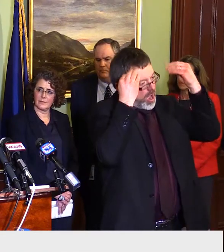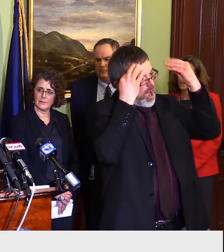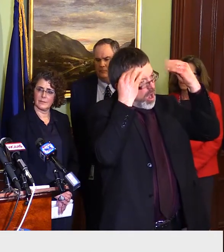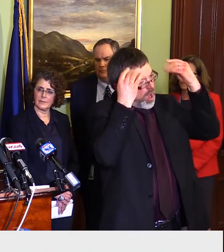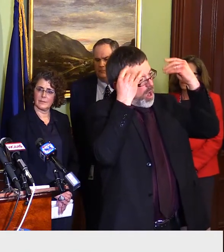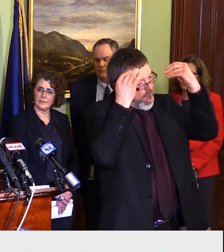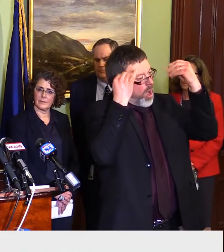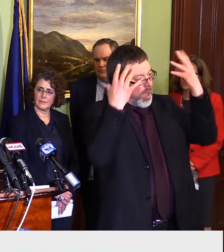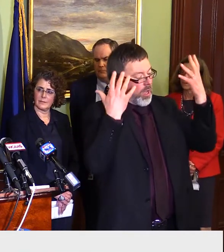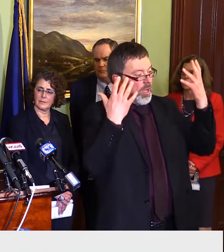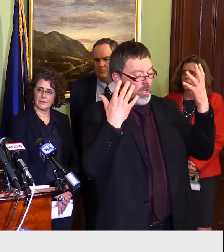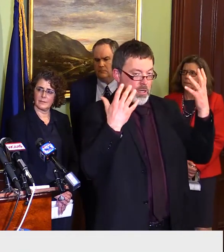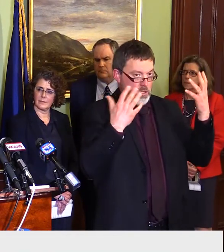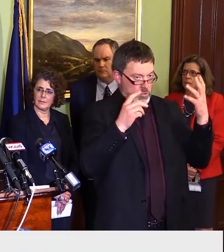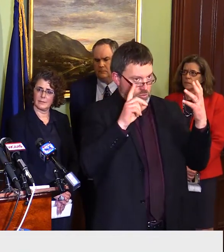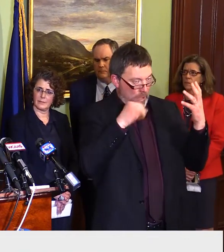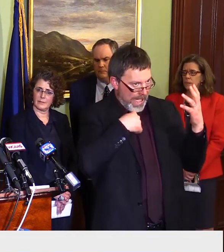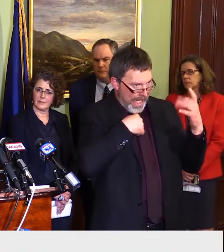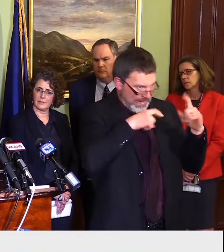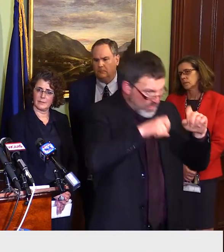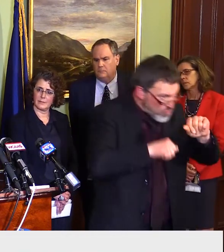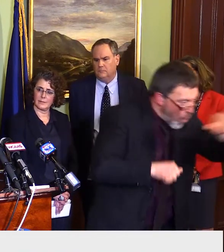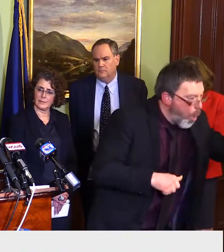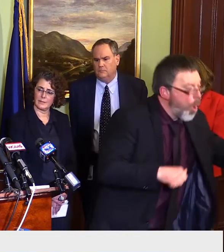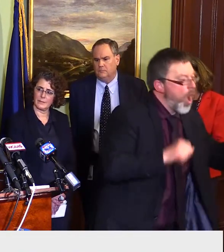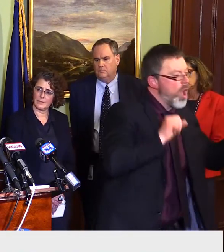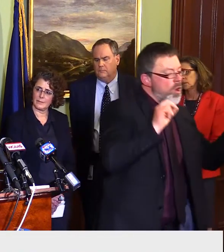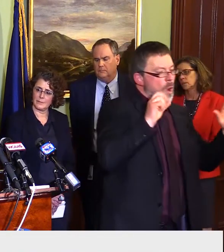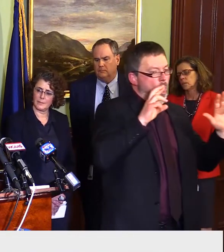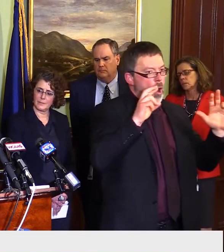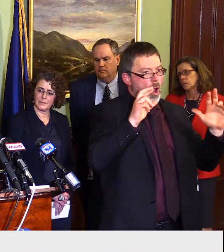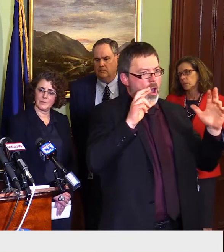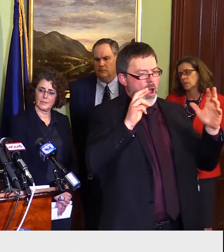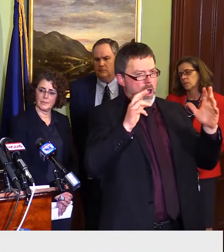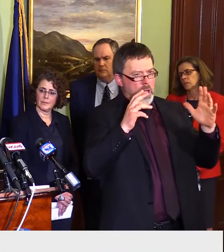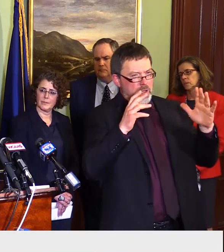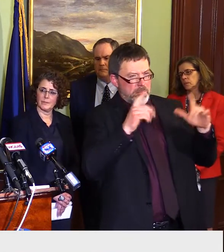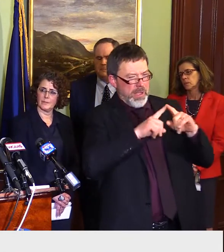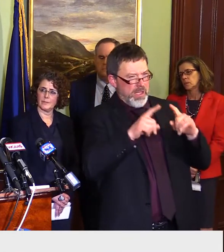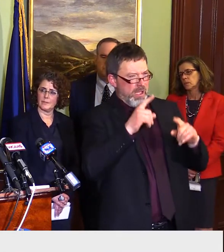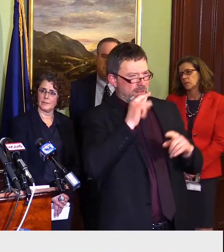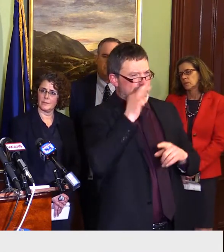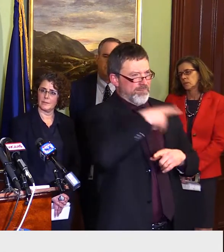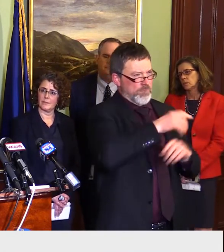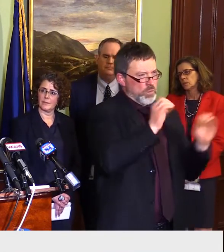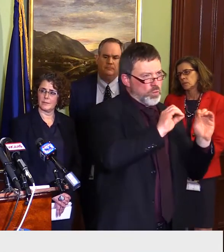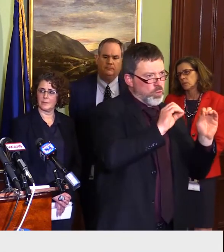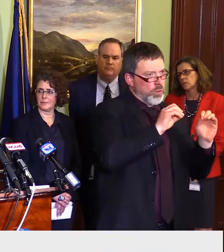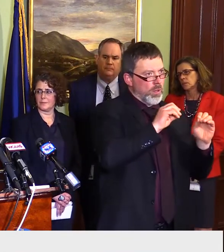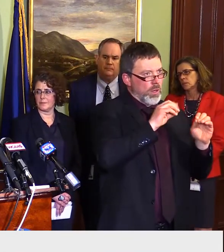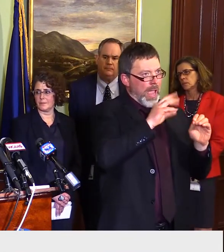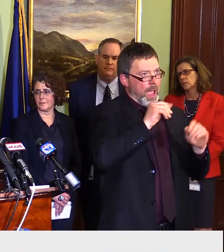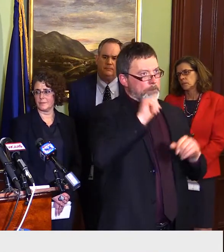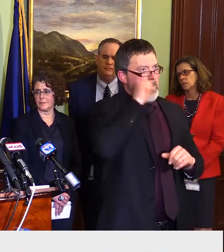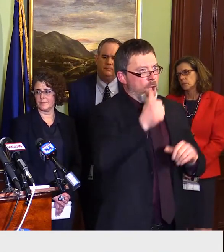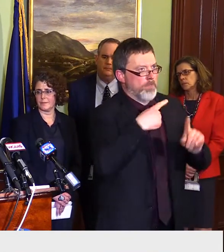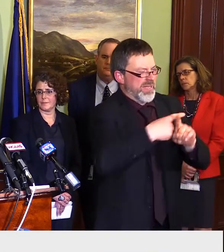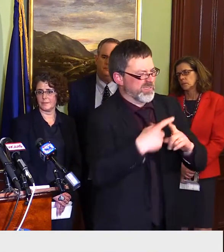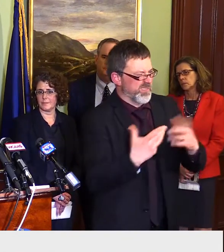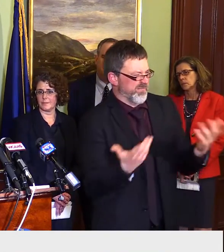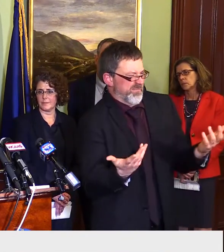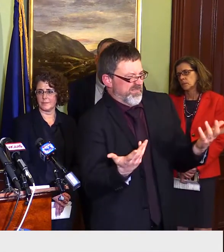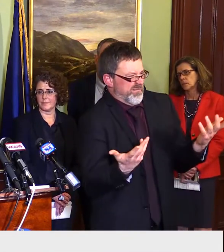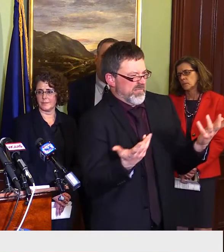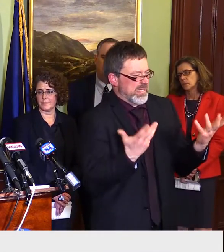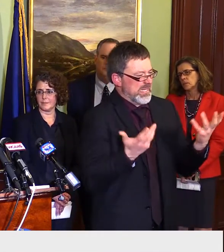or coming in contact with someone who has it. So it would stress the system. We have to,